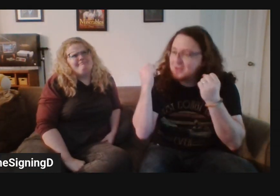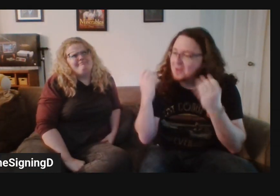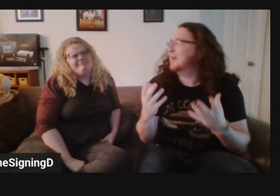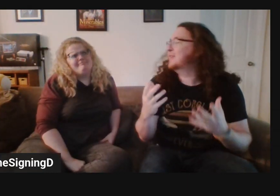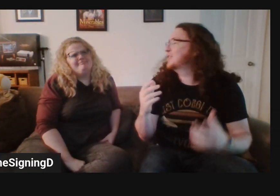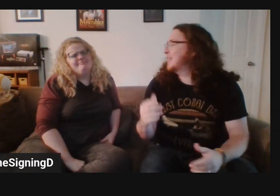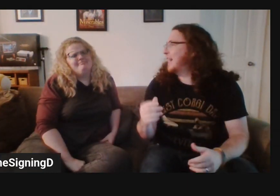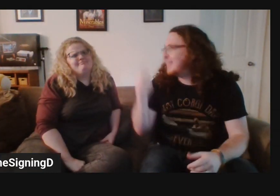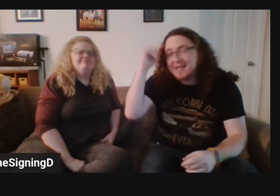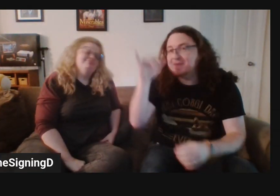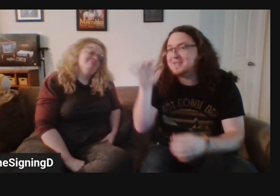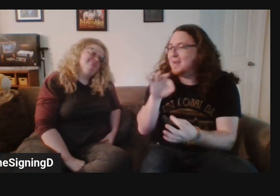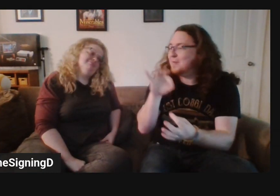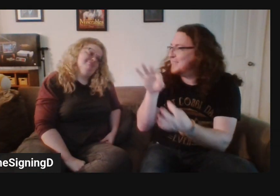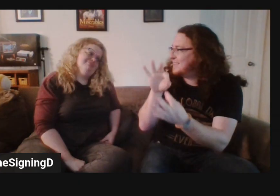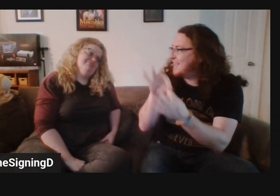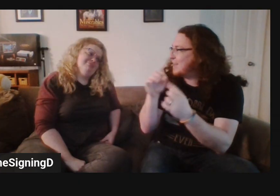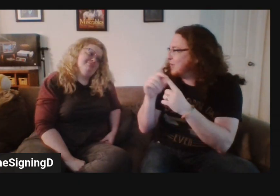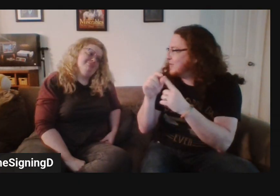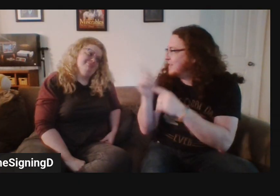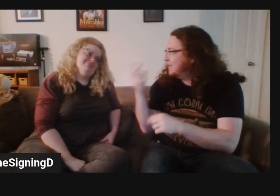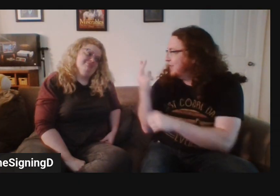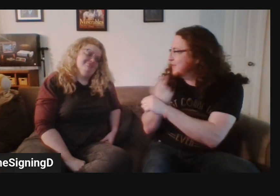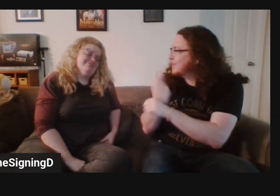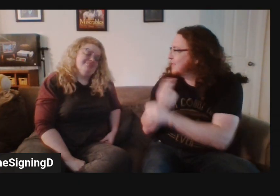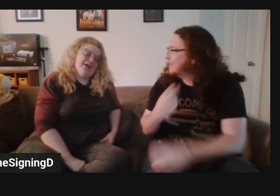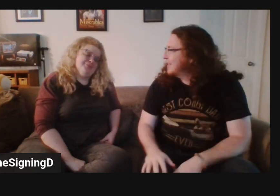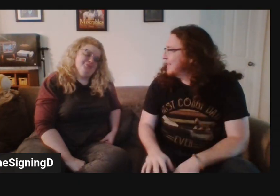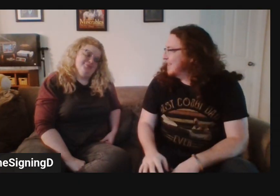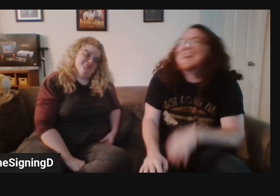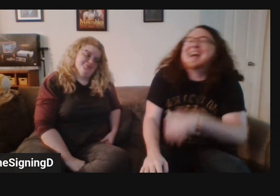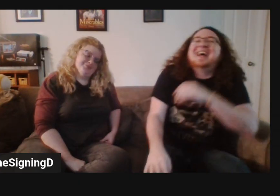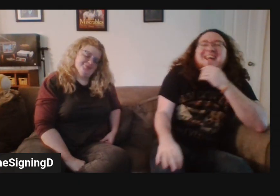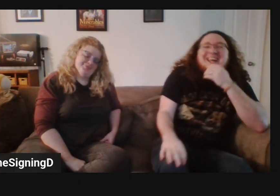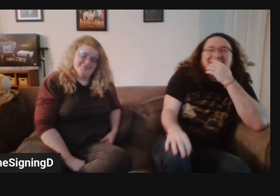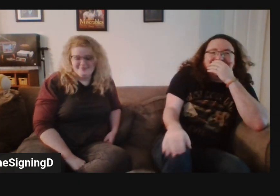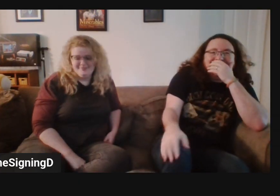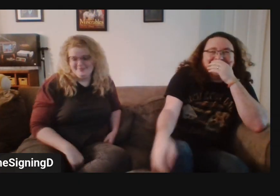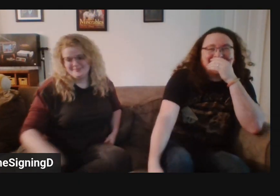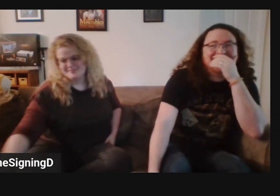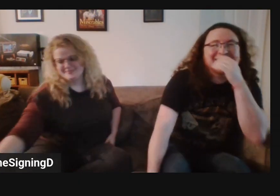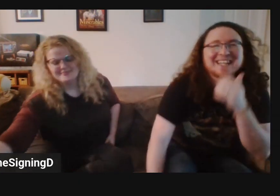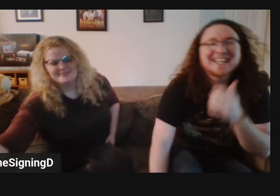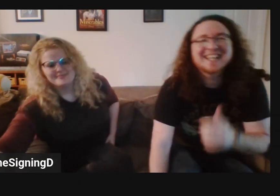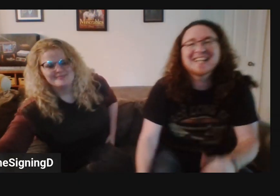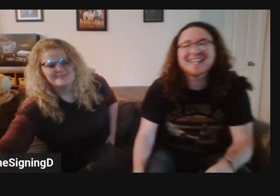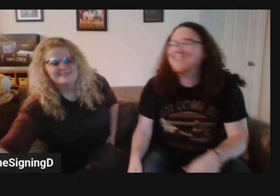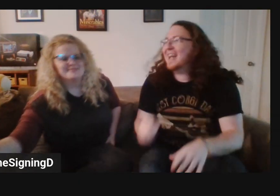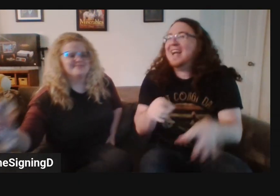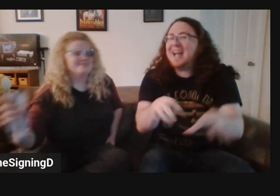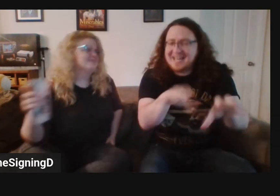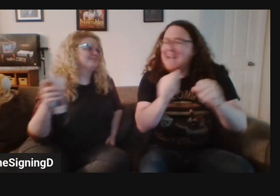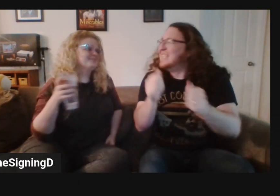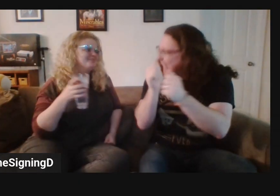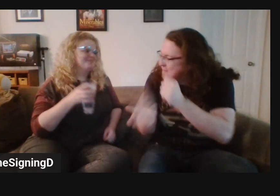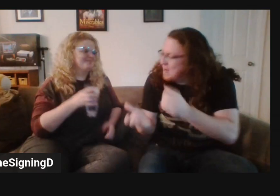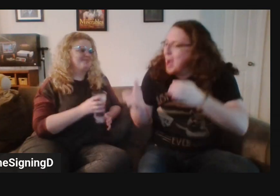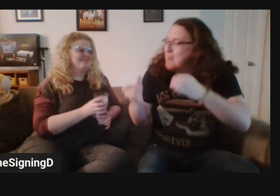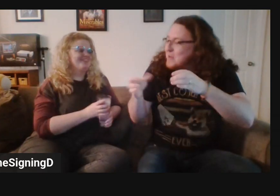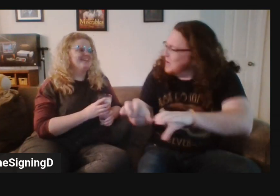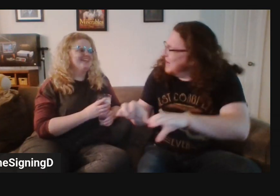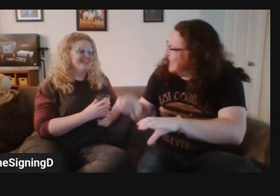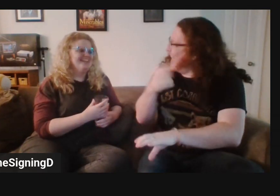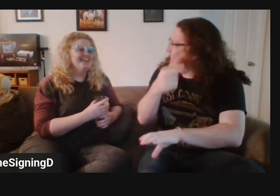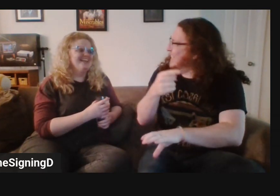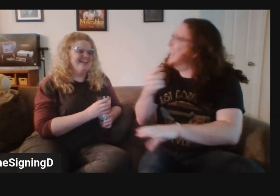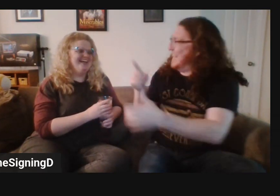know so much. I think that was the exact words that you used. No. He takes every opportunity, doesn't he?